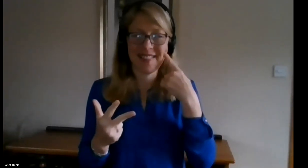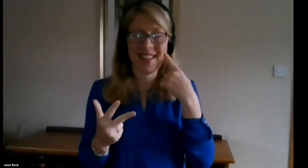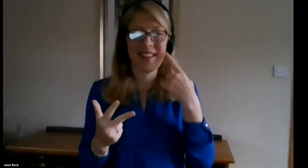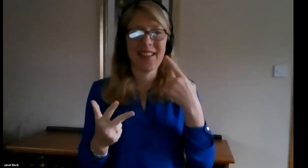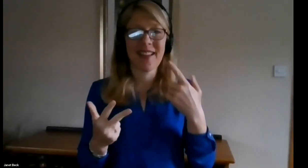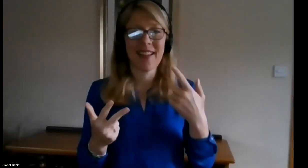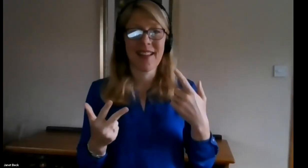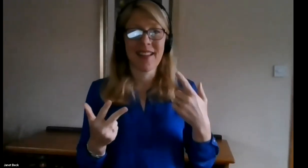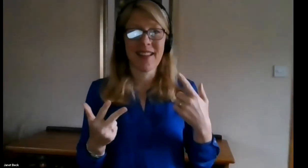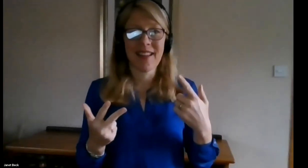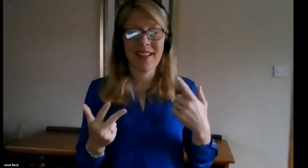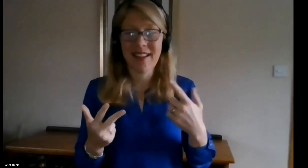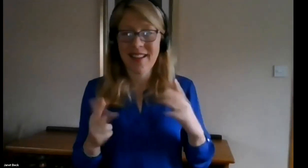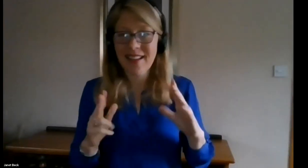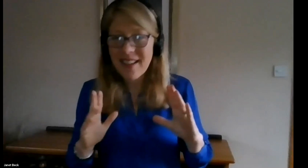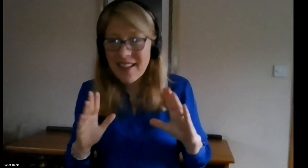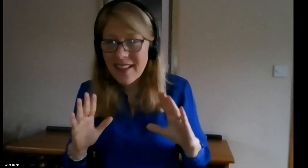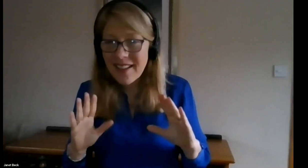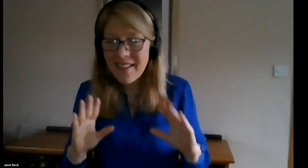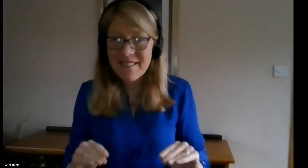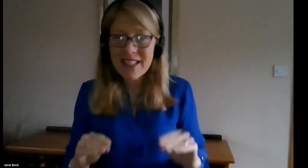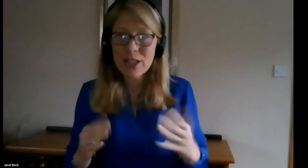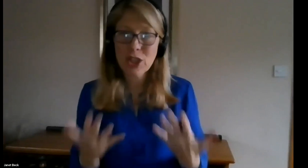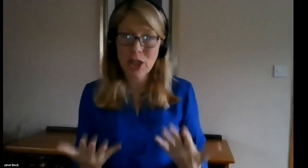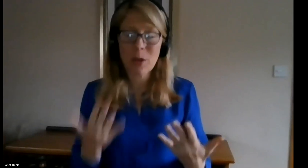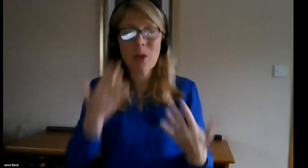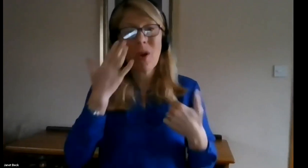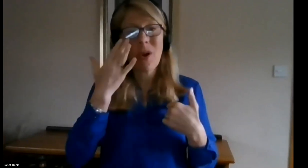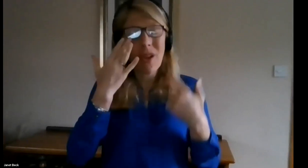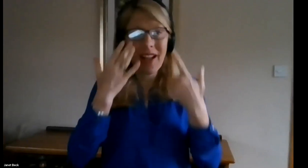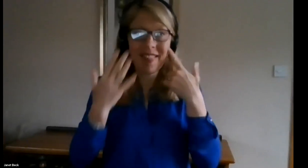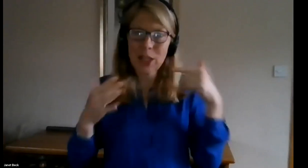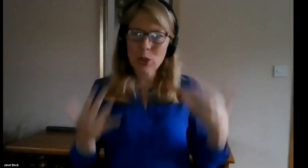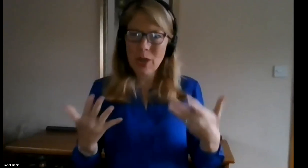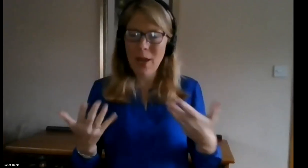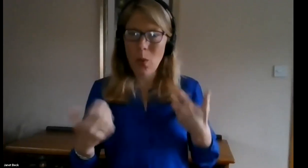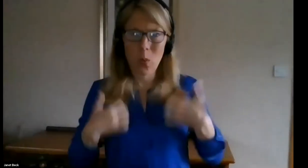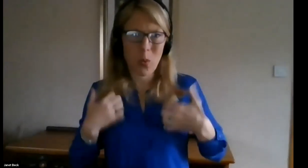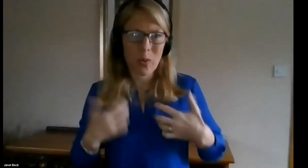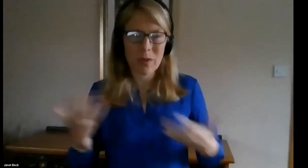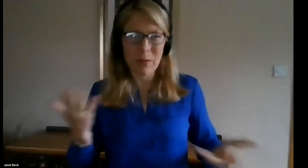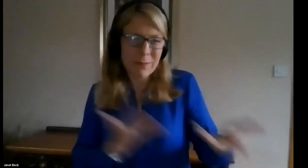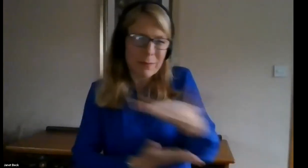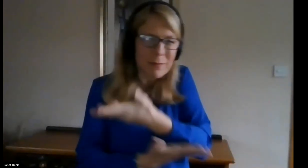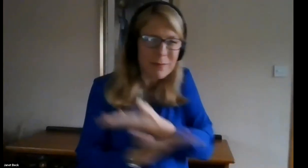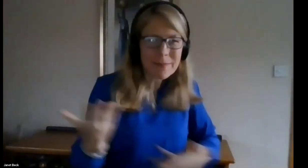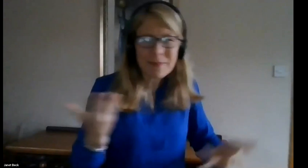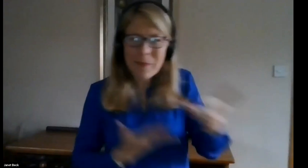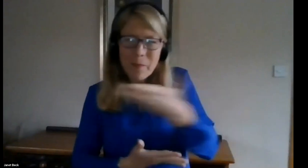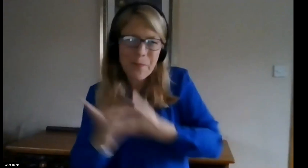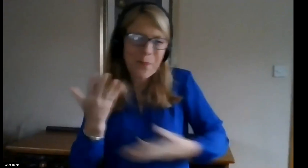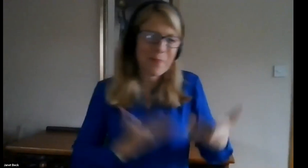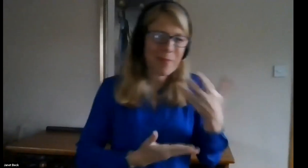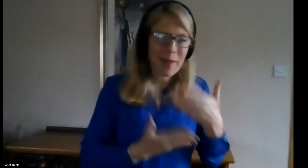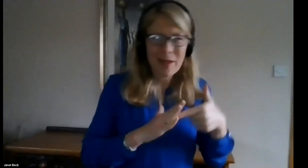moment, and I think it was a very rich discussion with different opinions, and